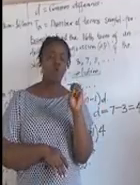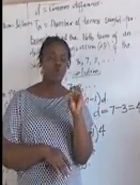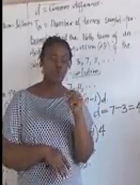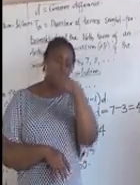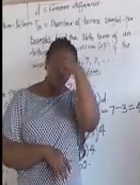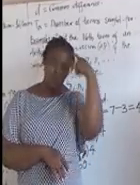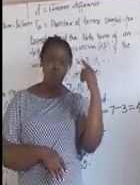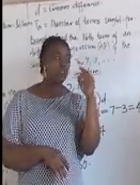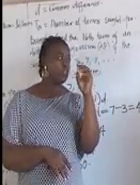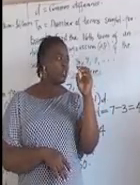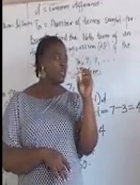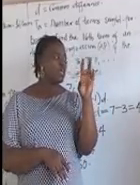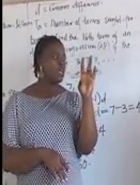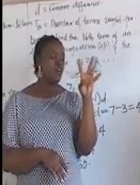sign.